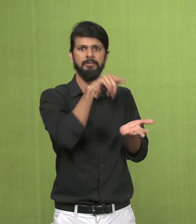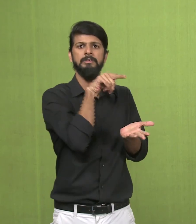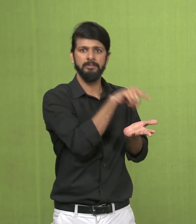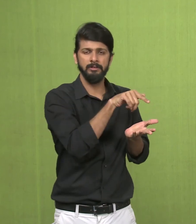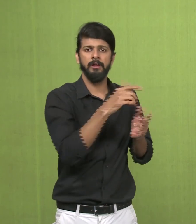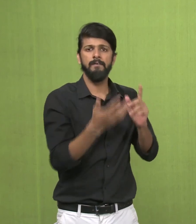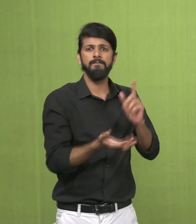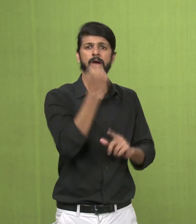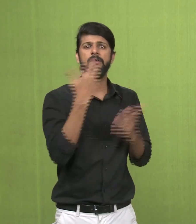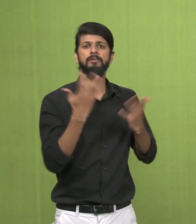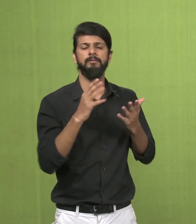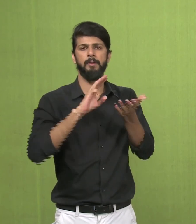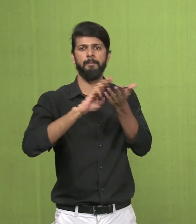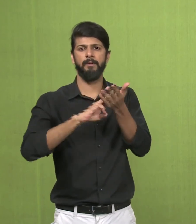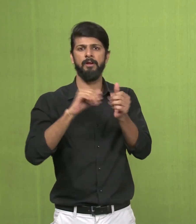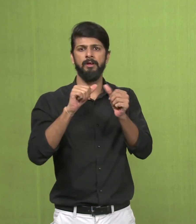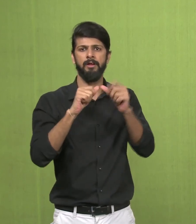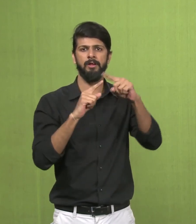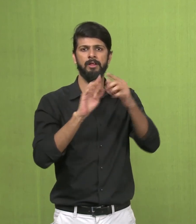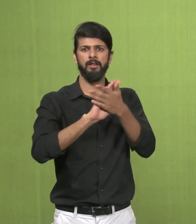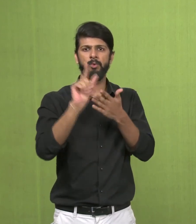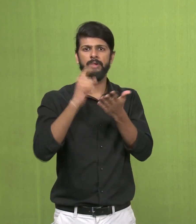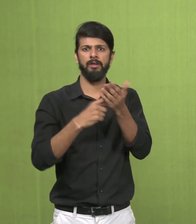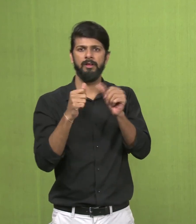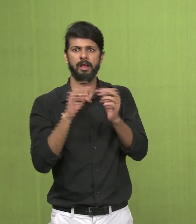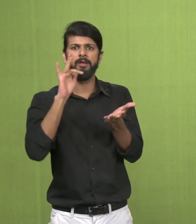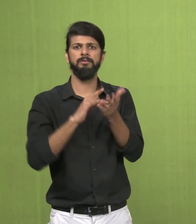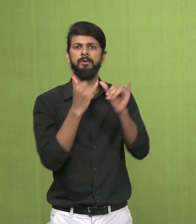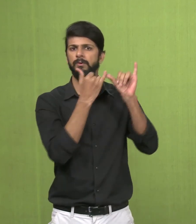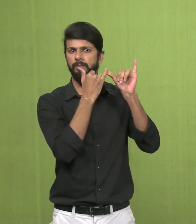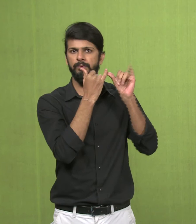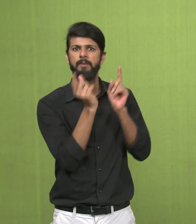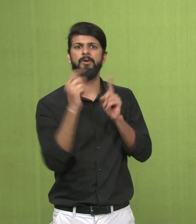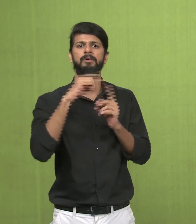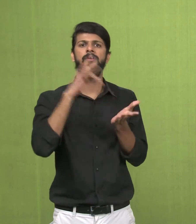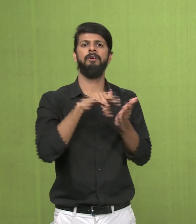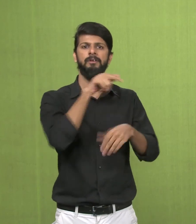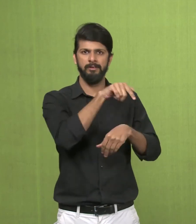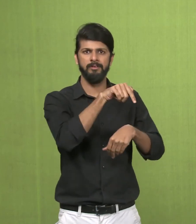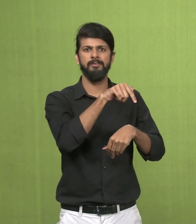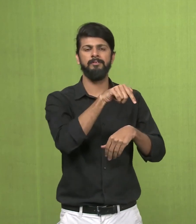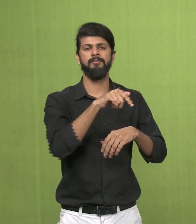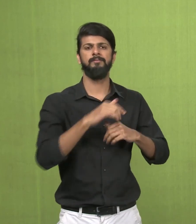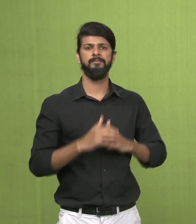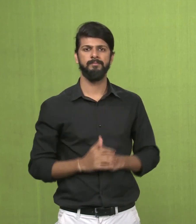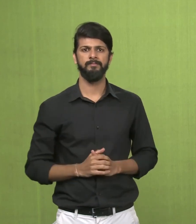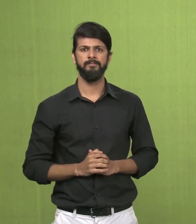was made in the Gupta period and was found in Mathura, which is a city in UP.